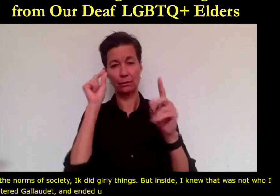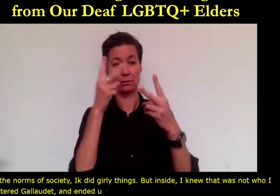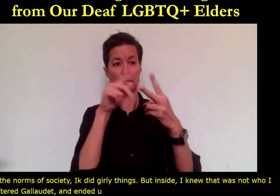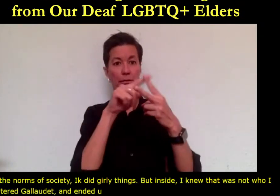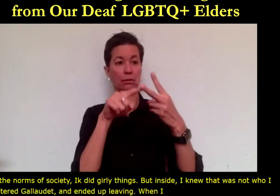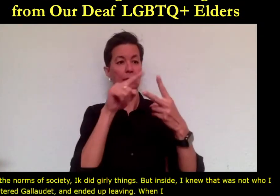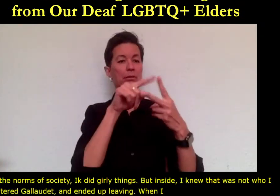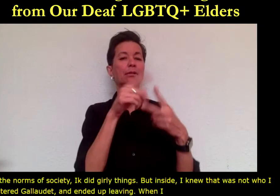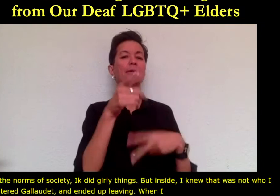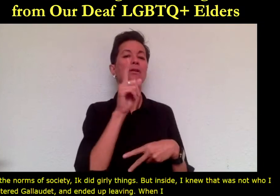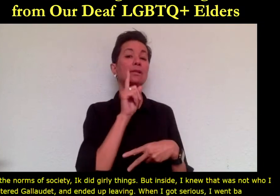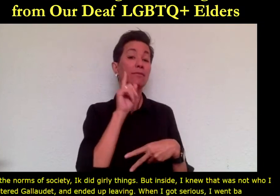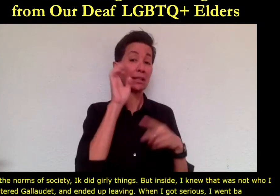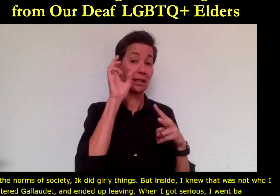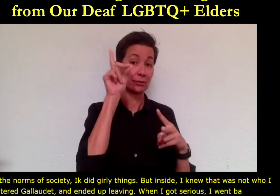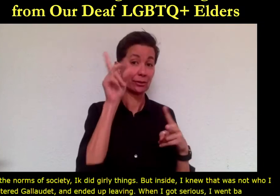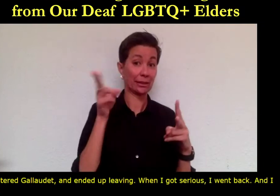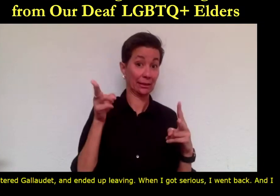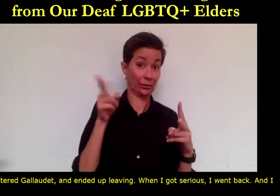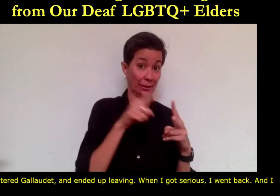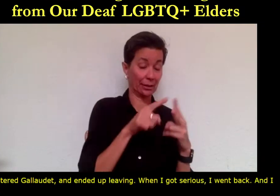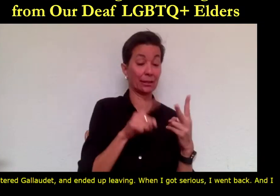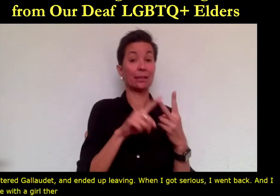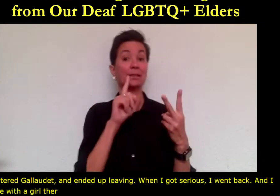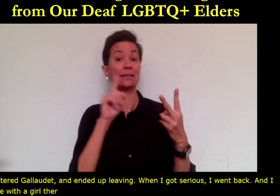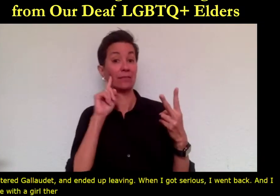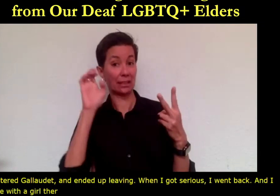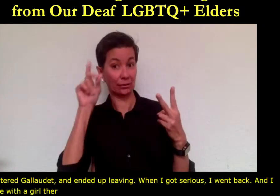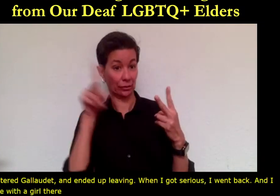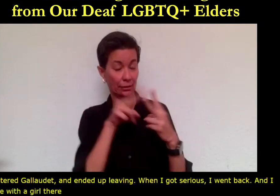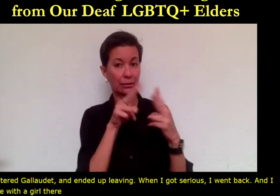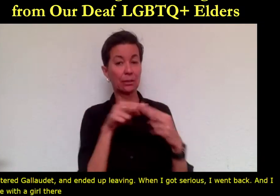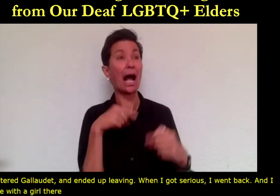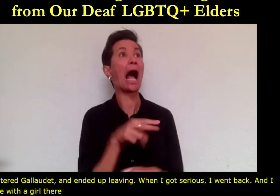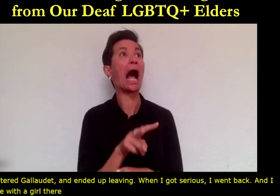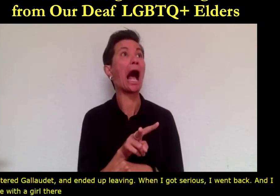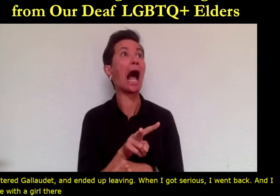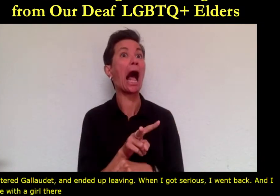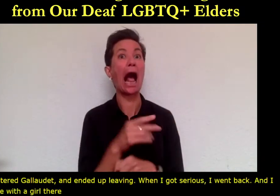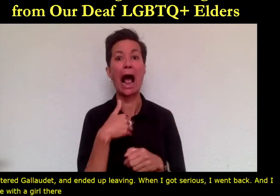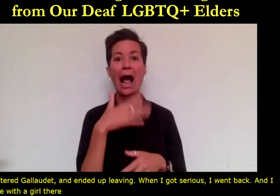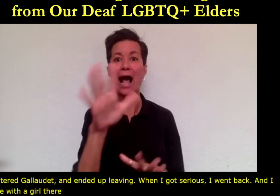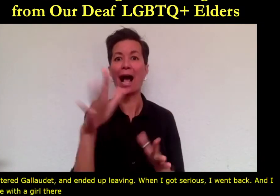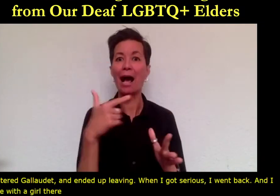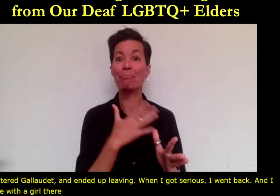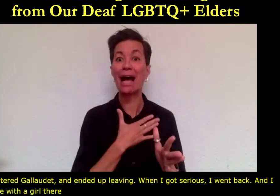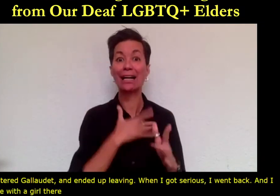and there's actually two different professors at gallaudet one was a deaf education or deaf history and one was deaf education